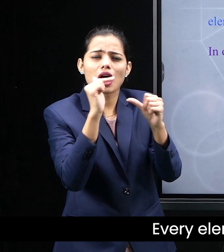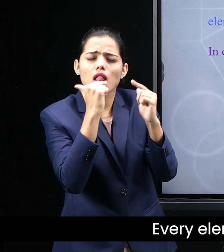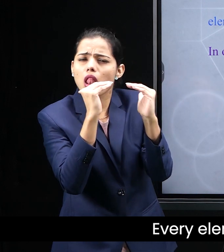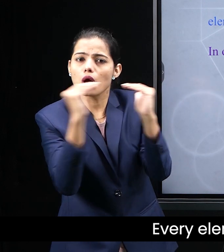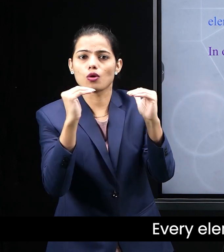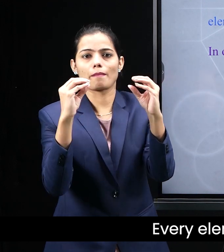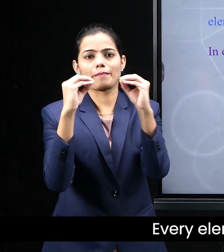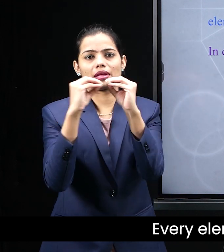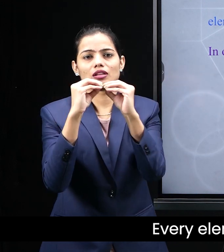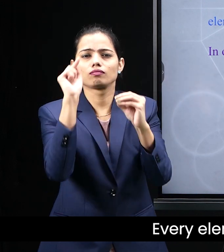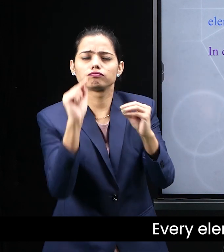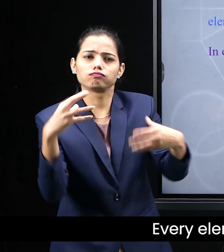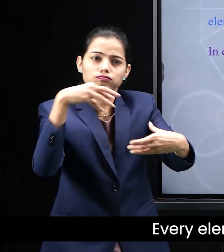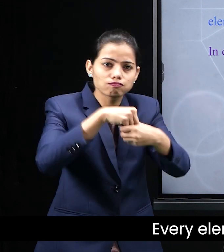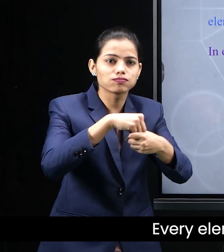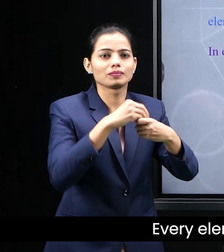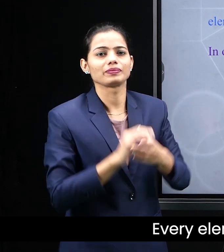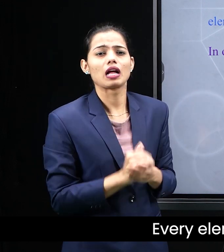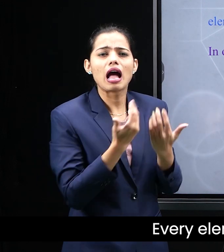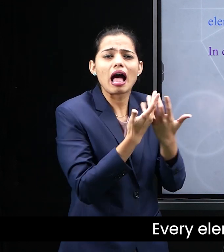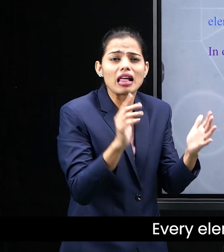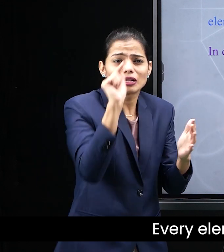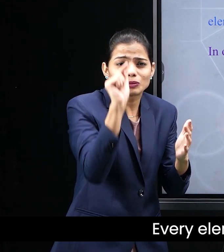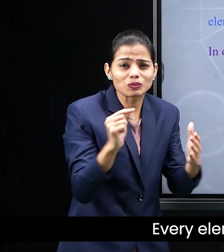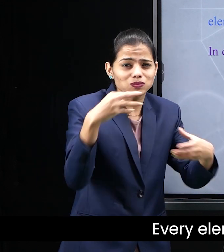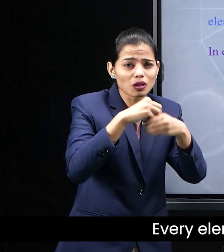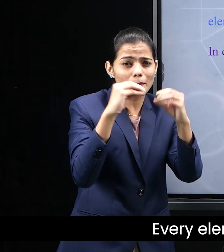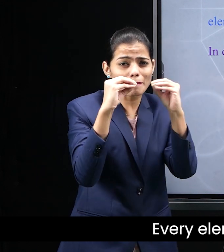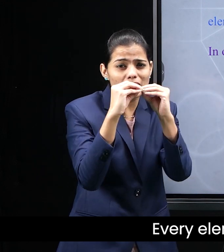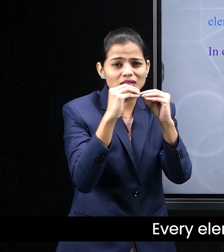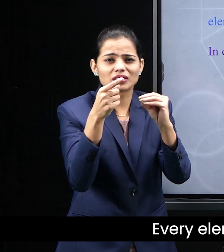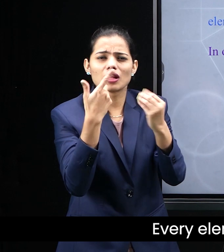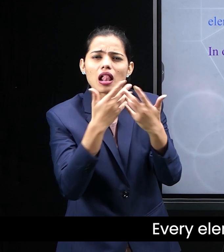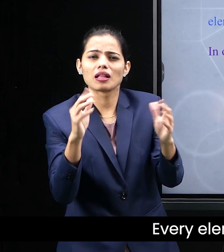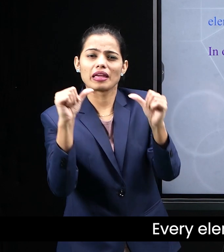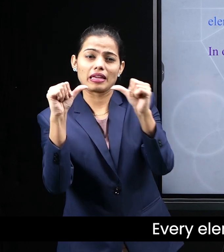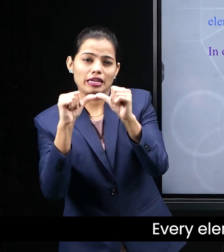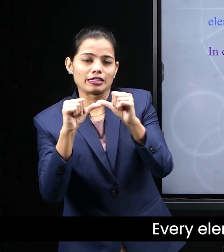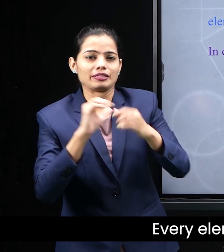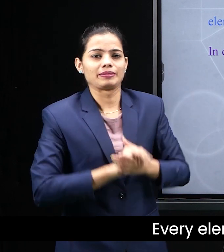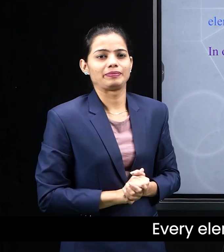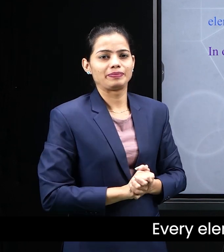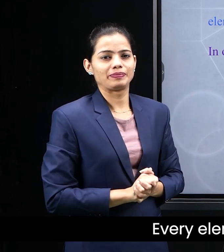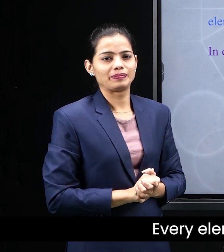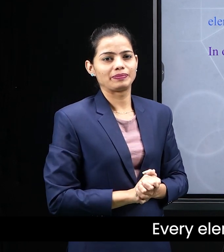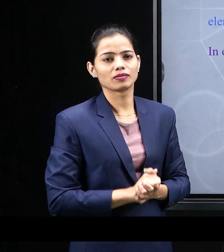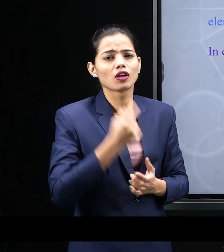element of A is also an element of B. Every element of B is also an element of A.